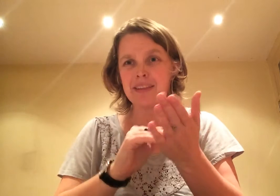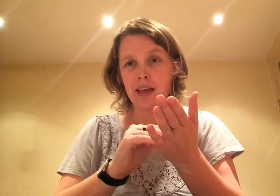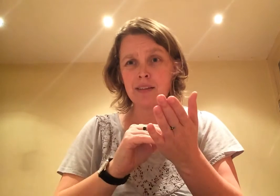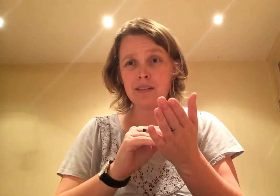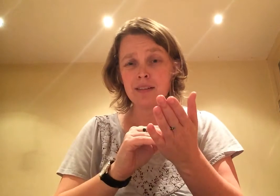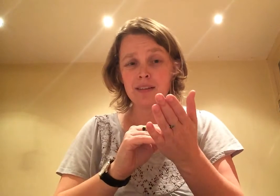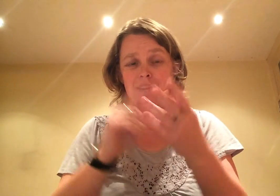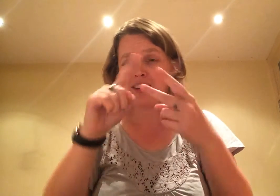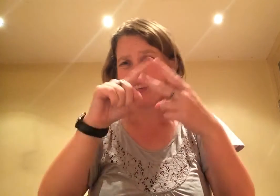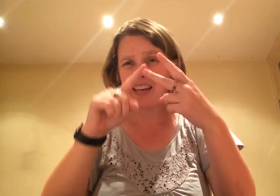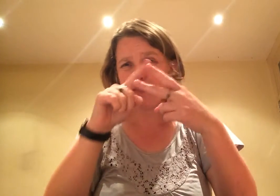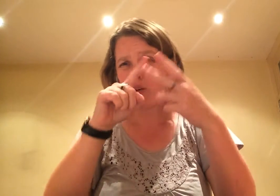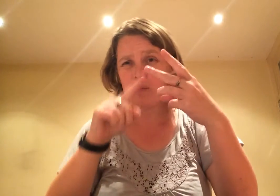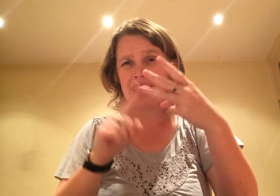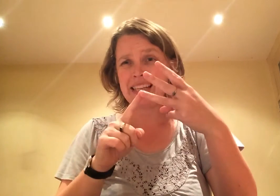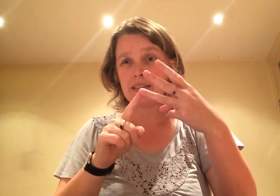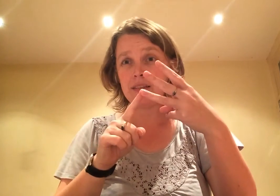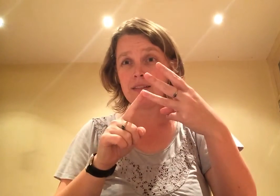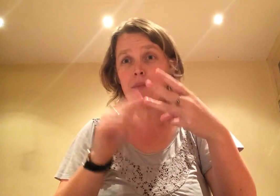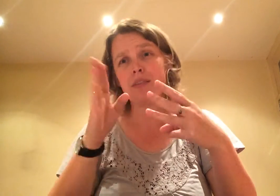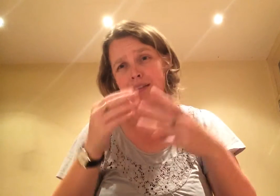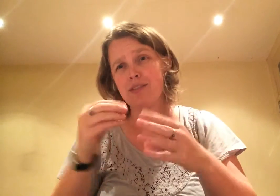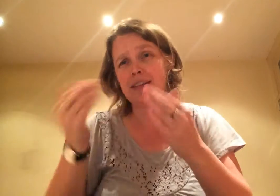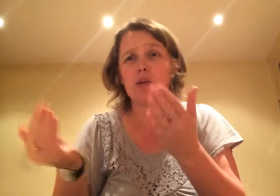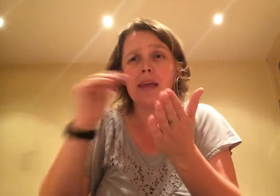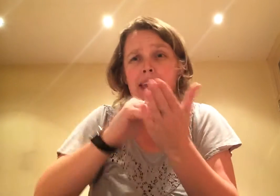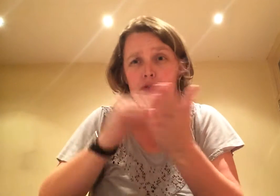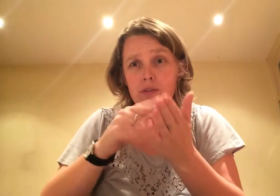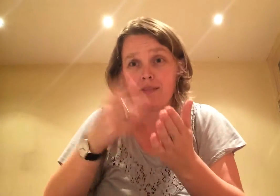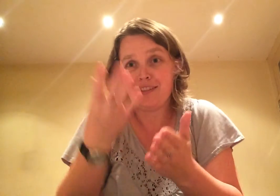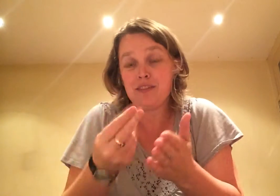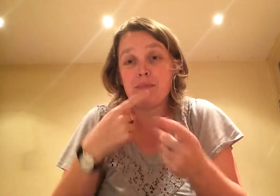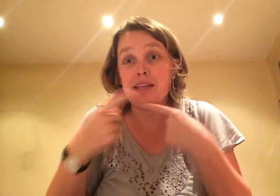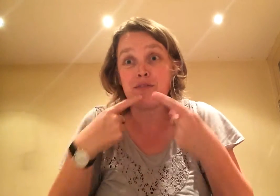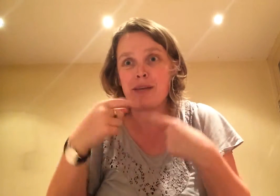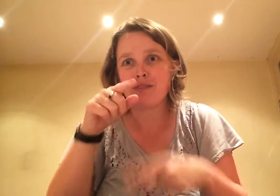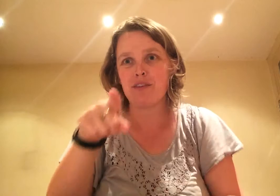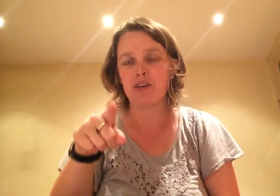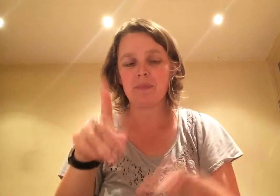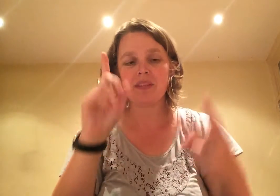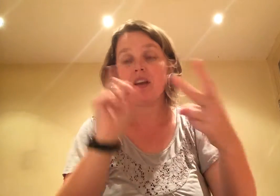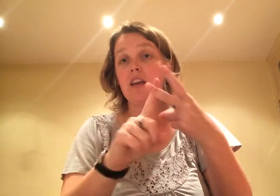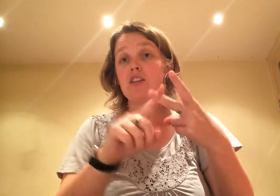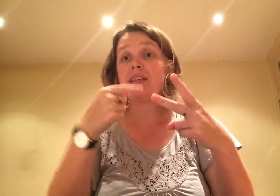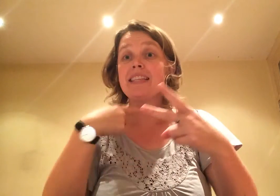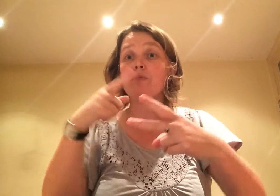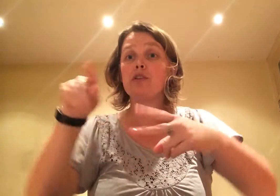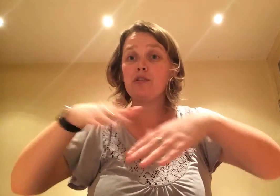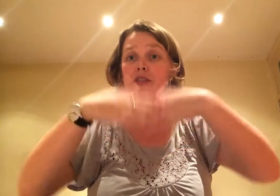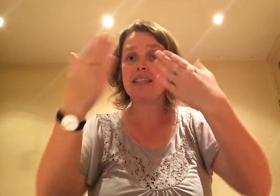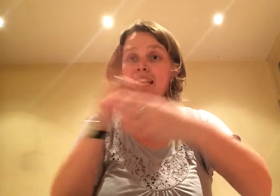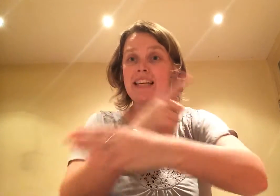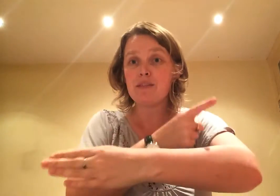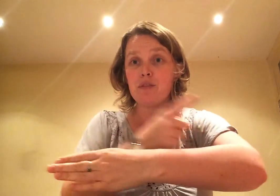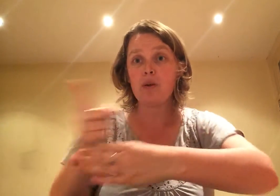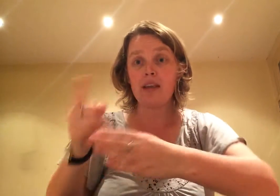that. I didn't have that on my list, but that's just a little bit extra information for you. So I said we're going to do the days of the week. So